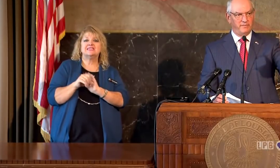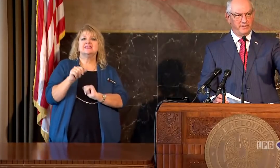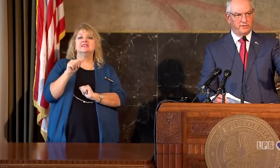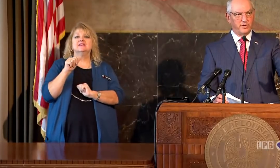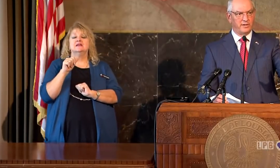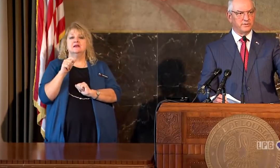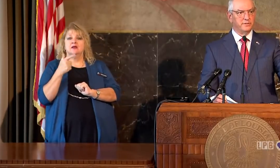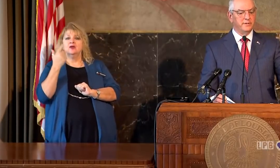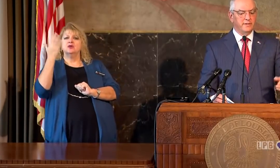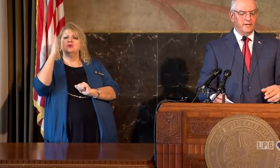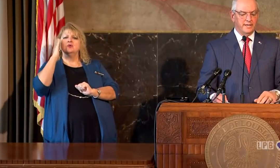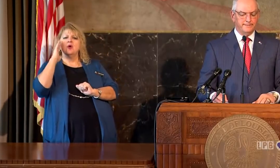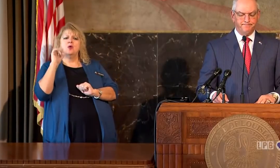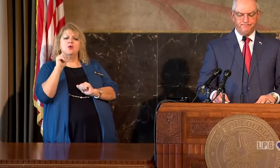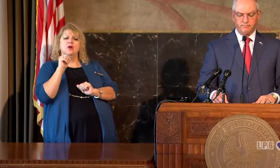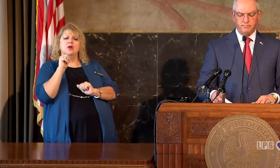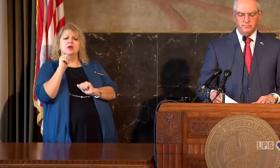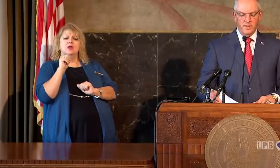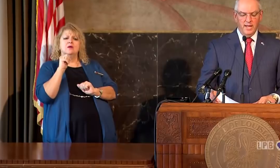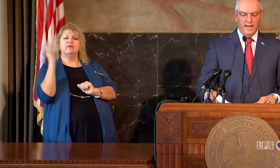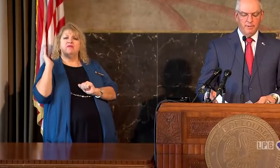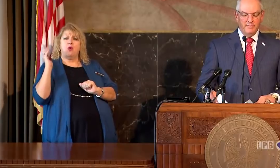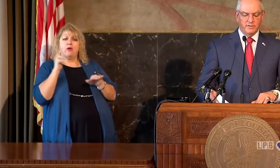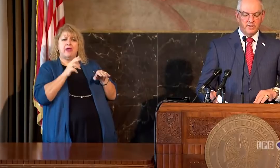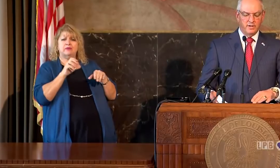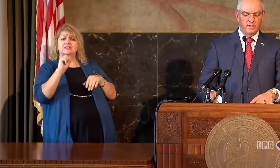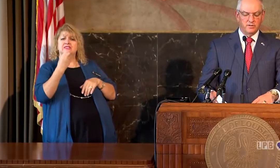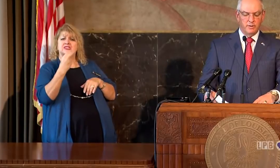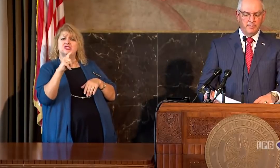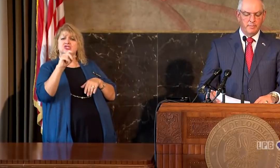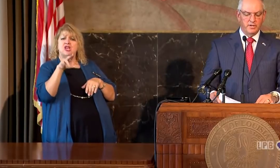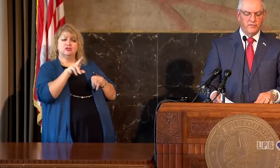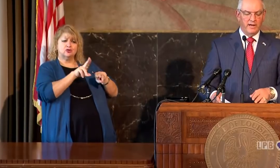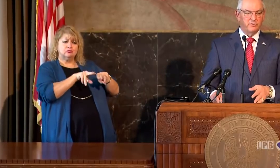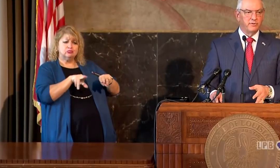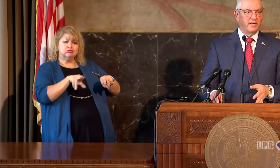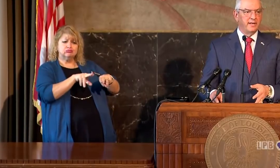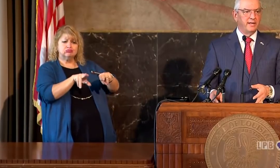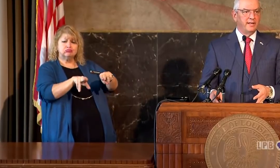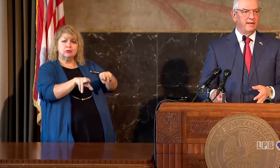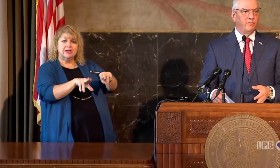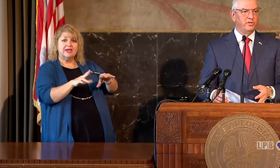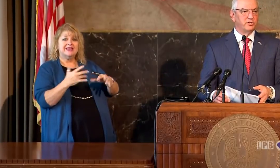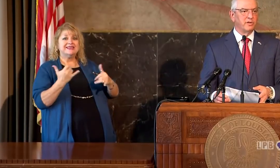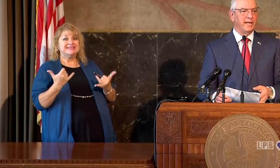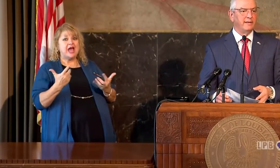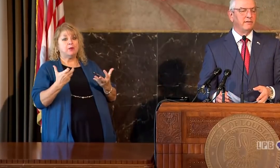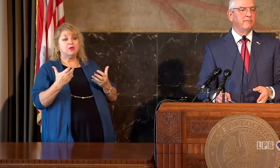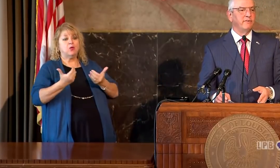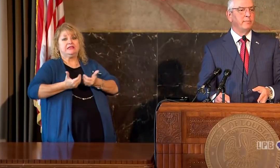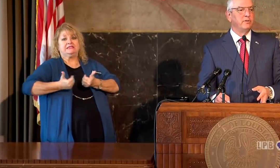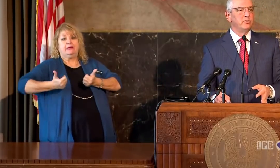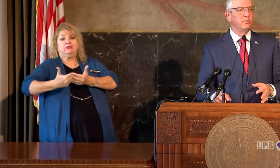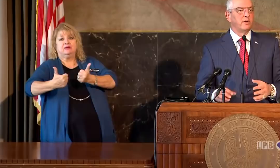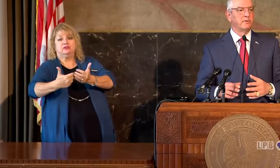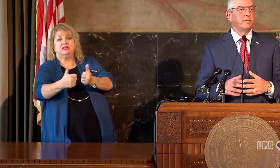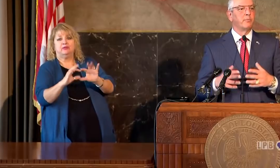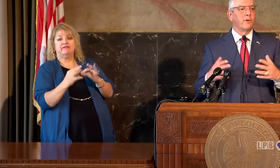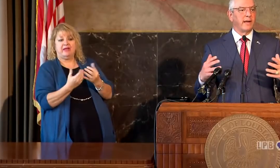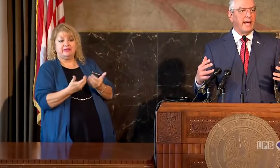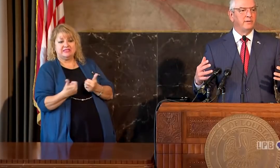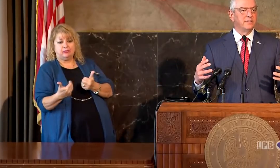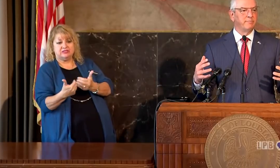sheltering involving trailers. And I believe it's going to ultimately be much faster than if we just let FEMA do